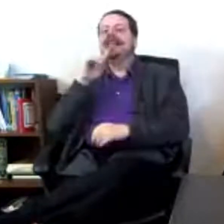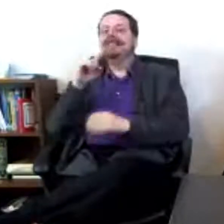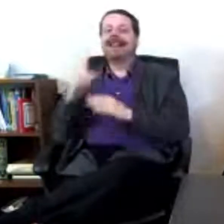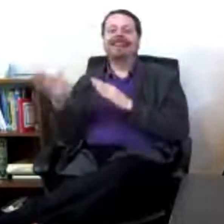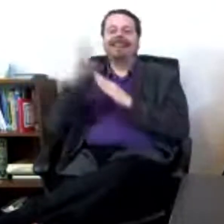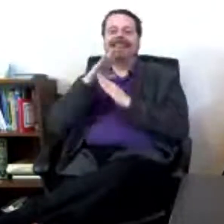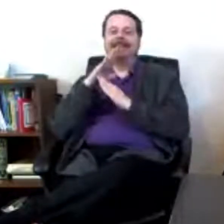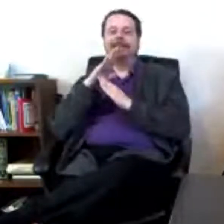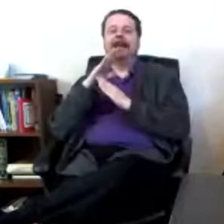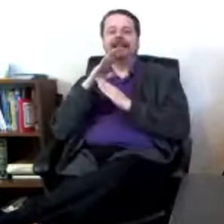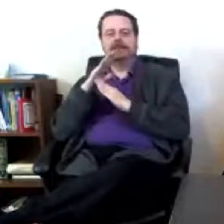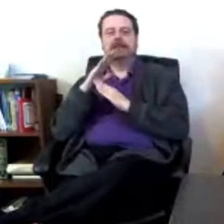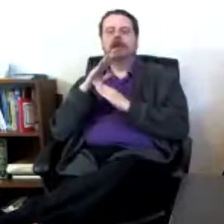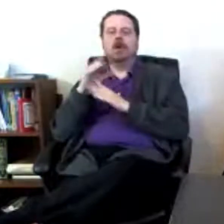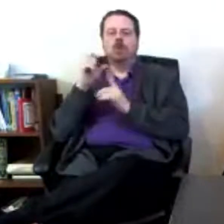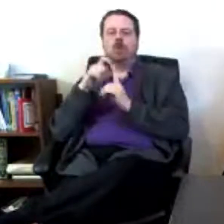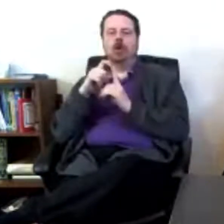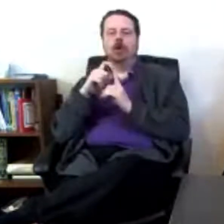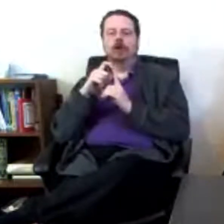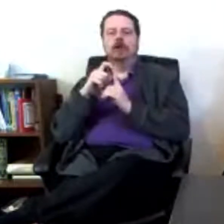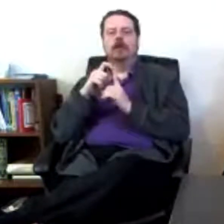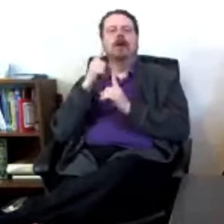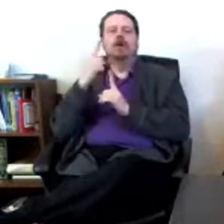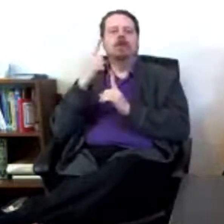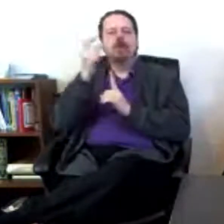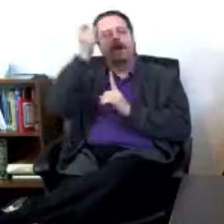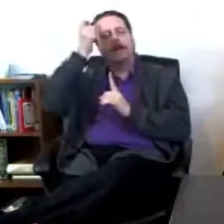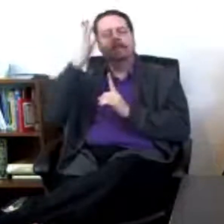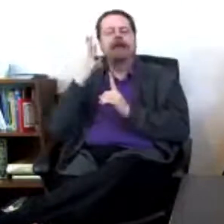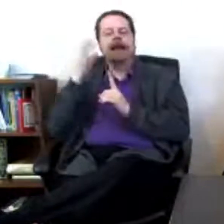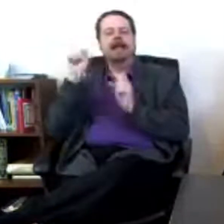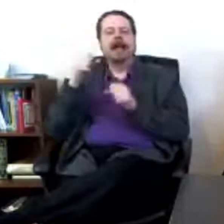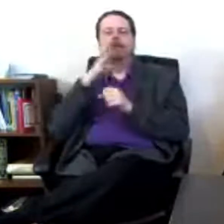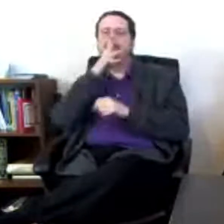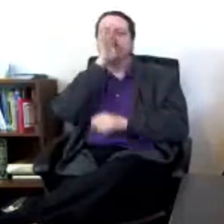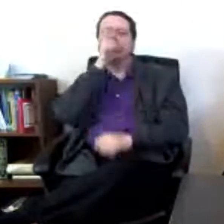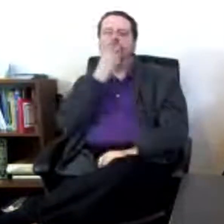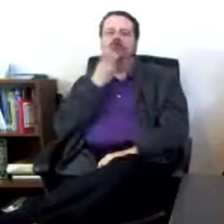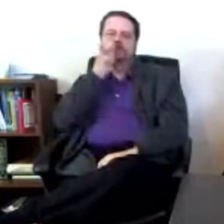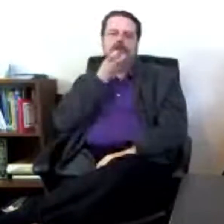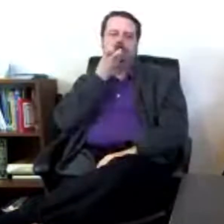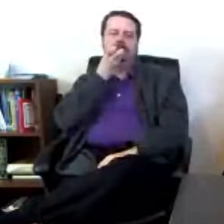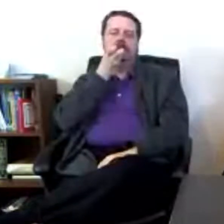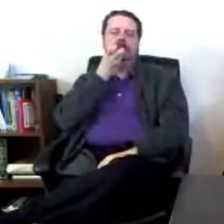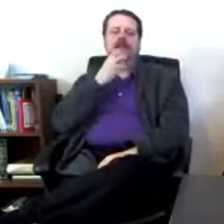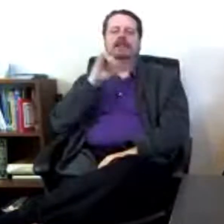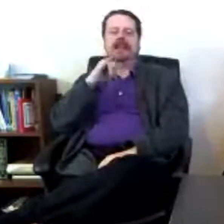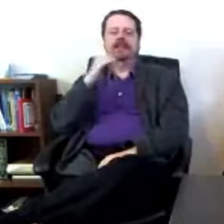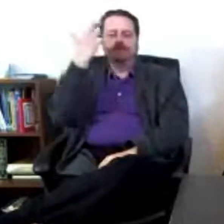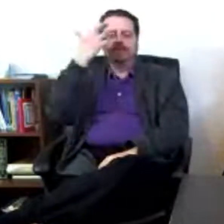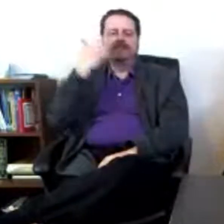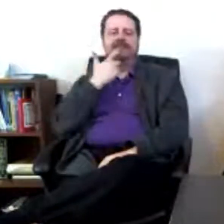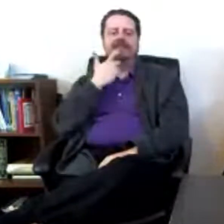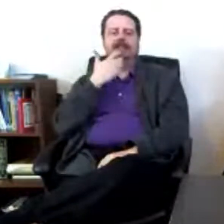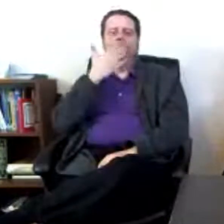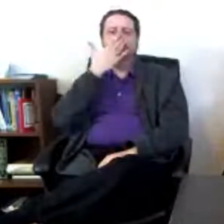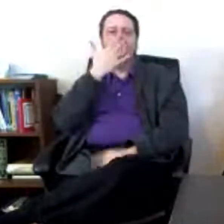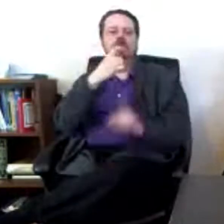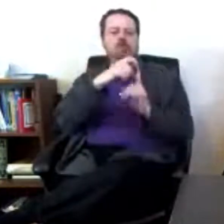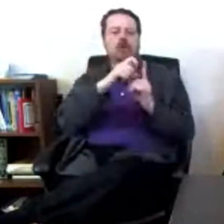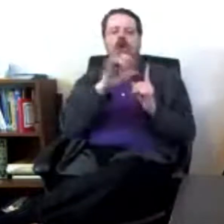the best word a man pronounces. That's why it says a good word, like a good